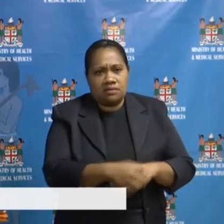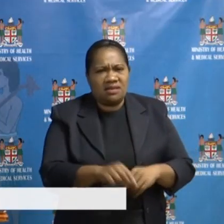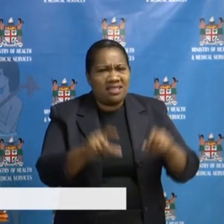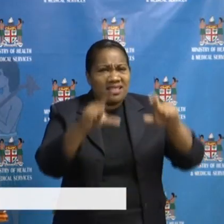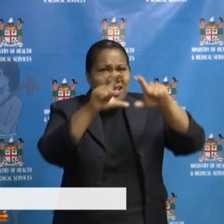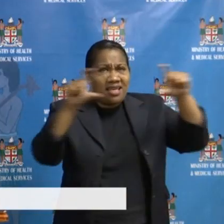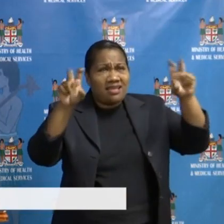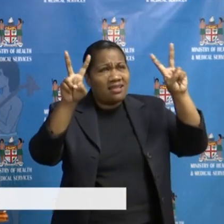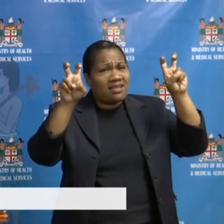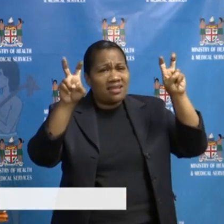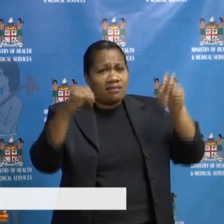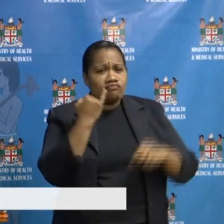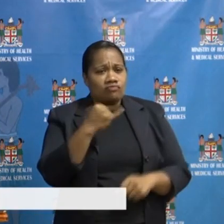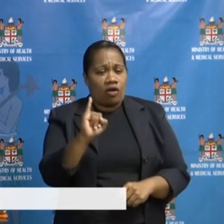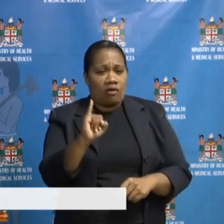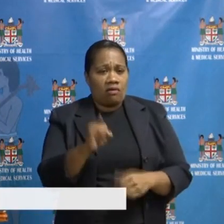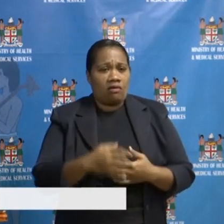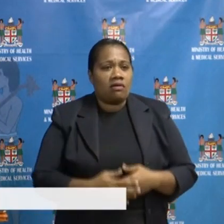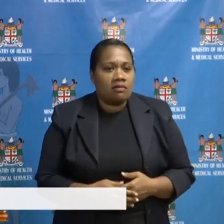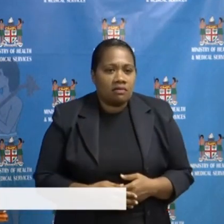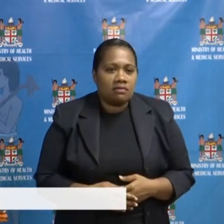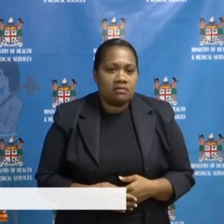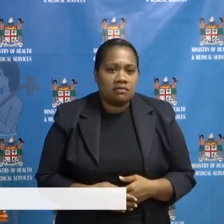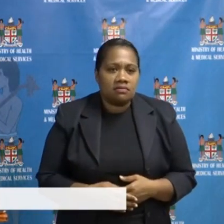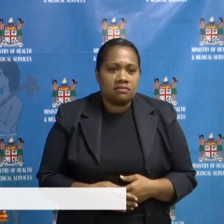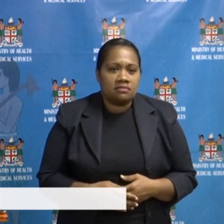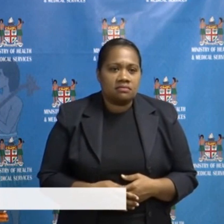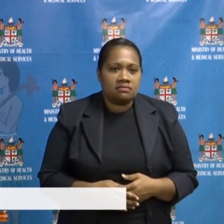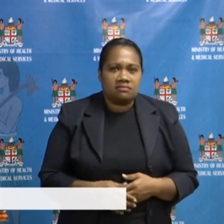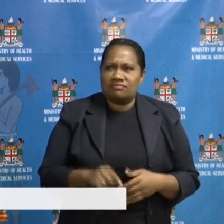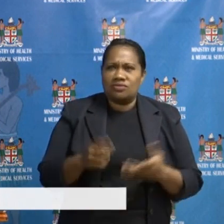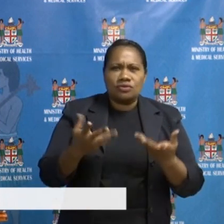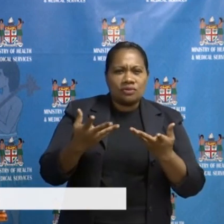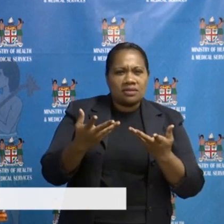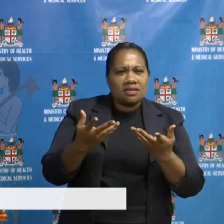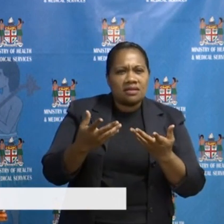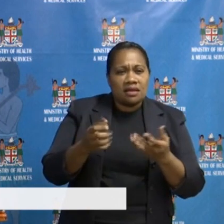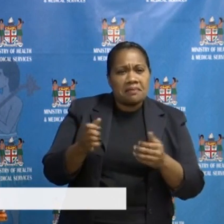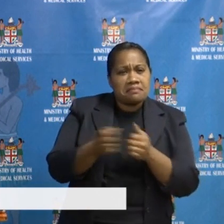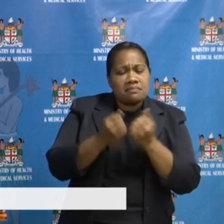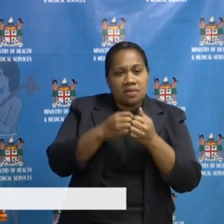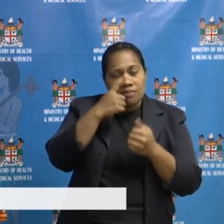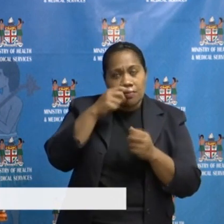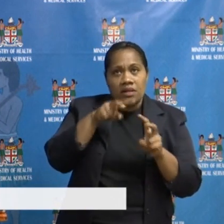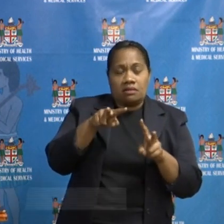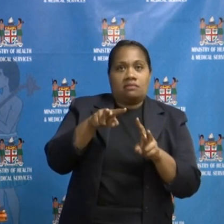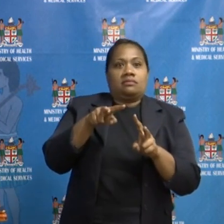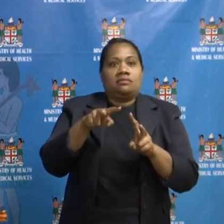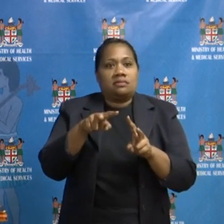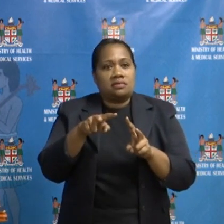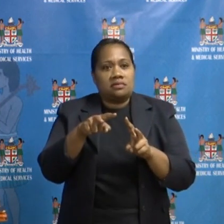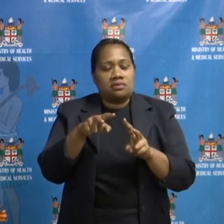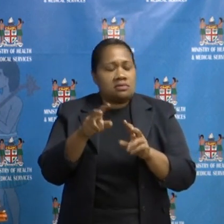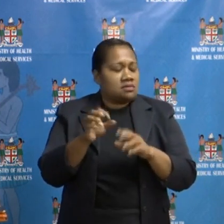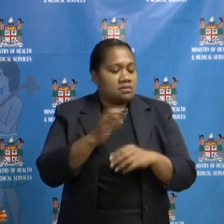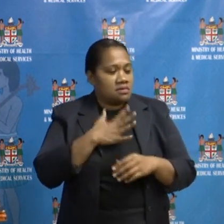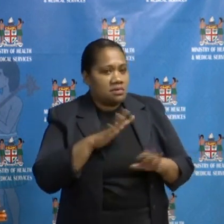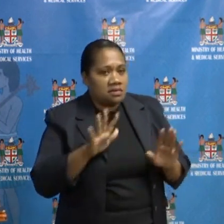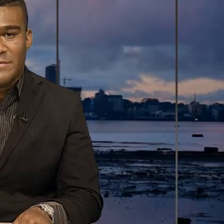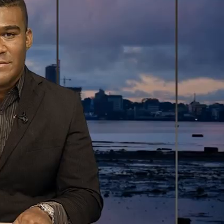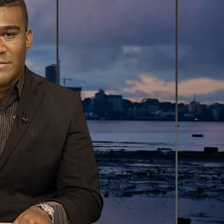wrong. It is contradicted by science, and many people will be swayed by it without ever reading the